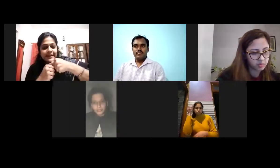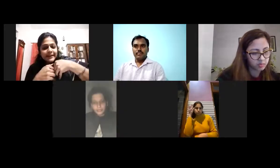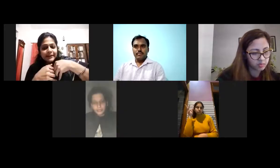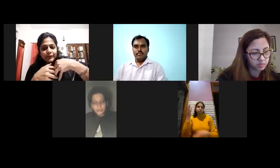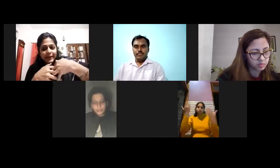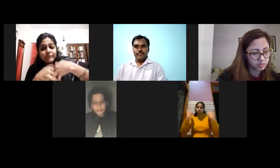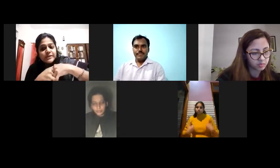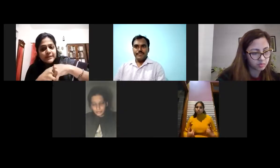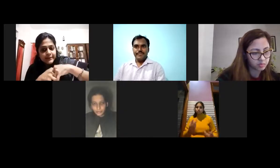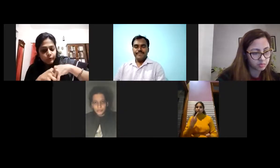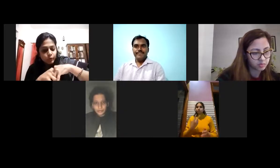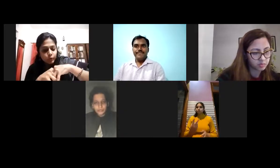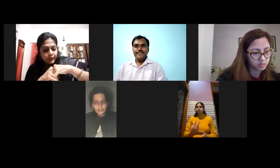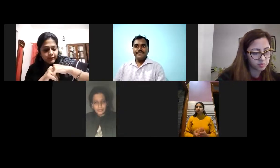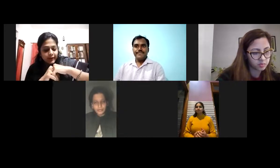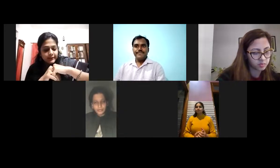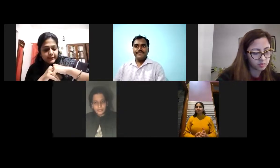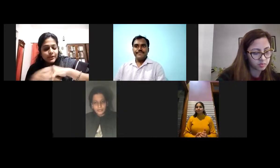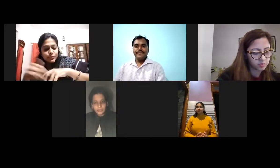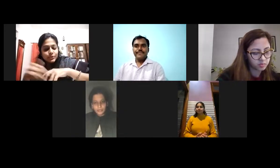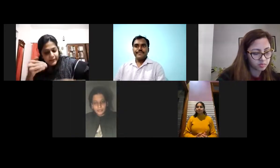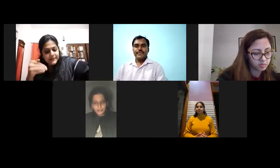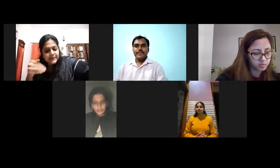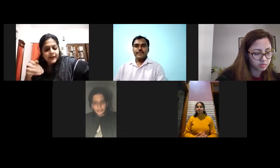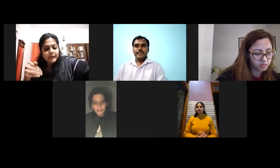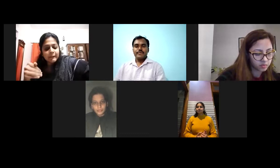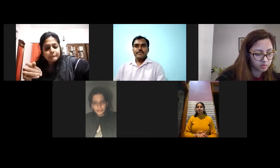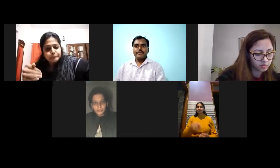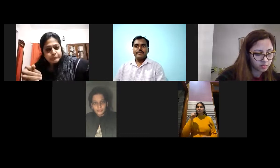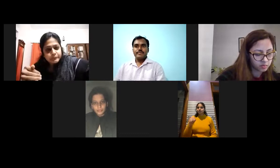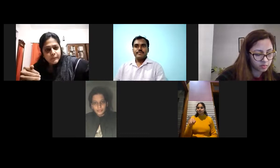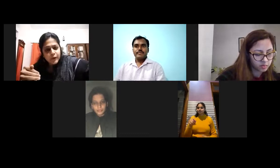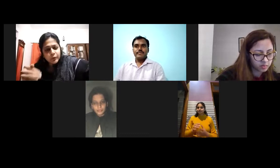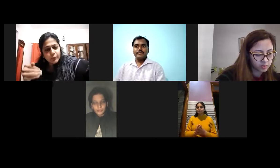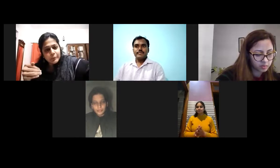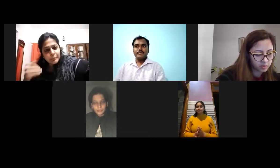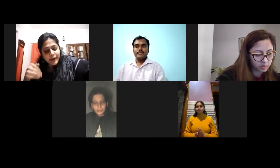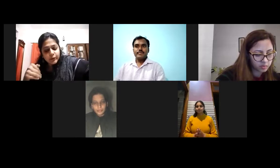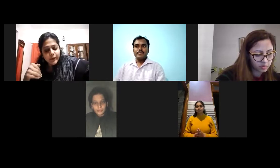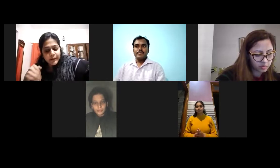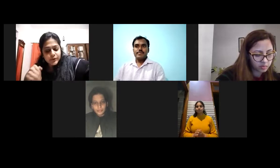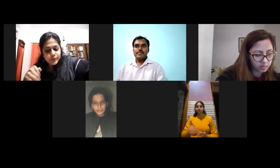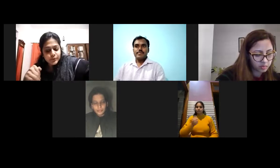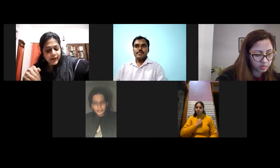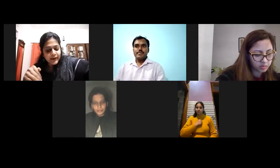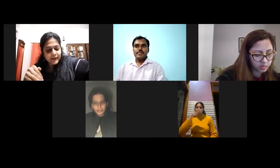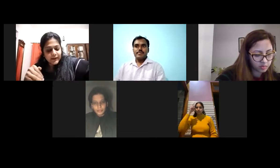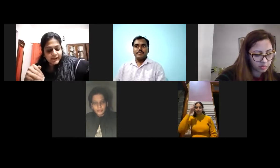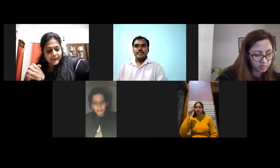appearance, the emphasis therefore on cognitive faculty. So in this regard, my query to